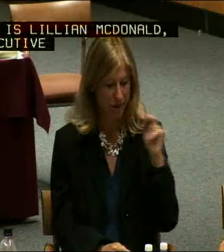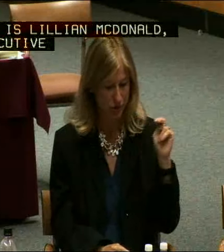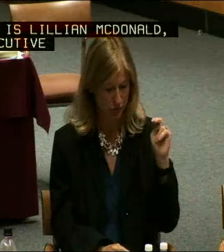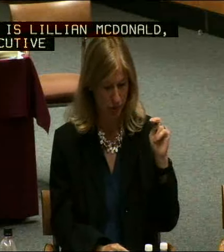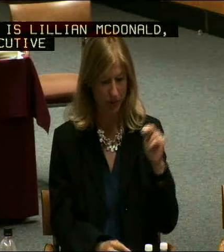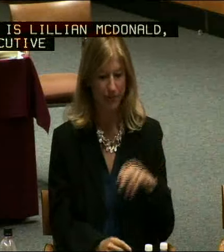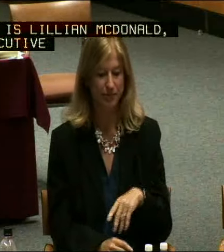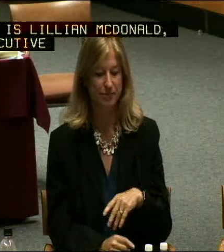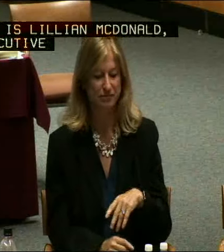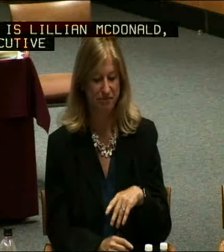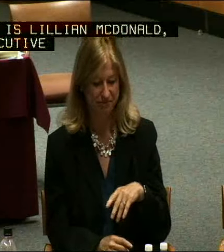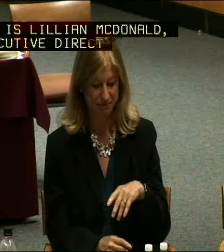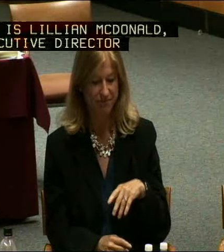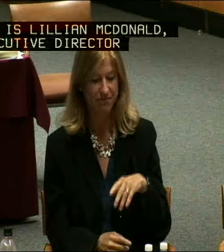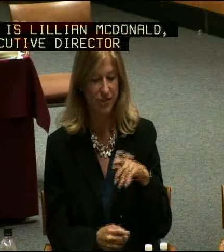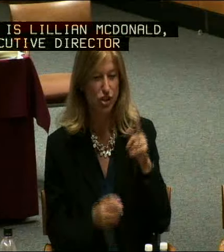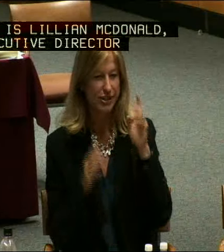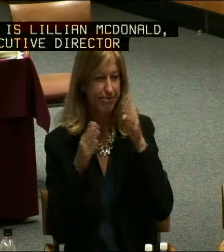of the Twin Cities